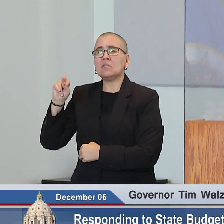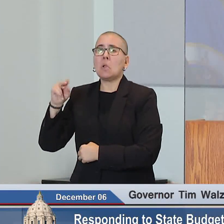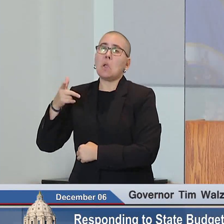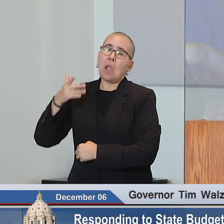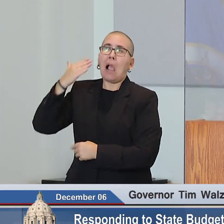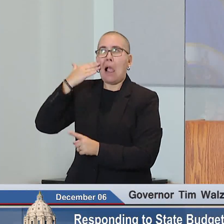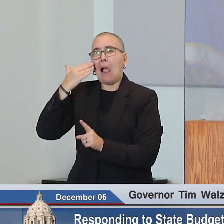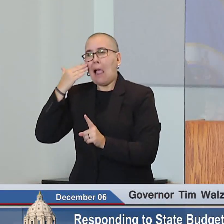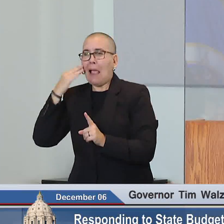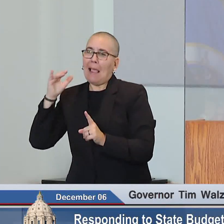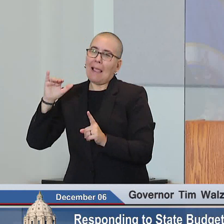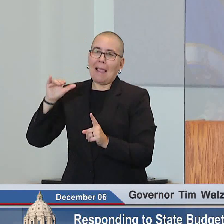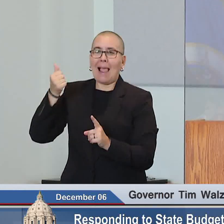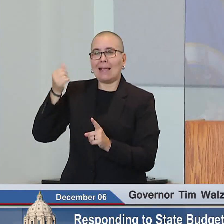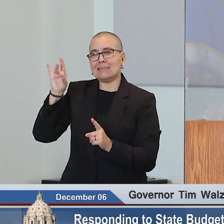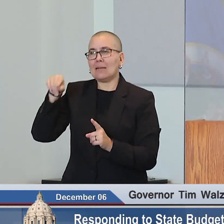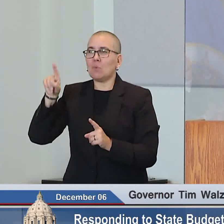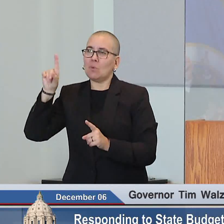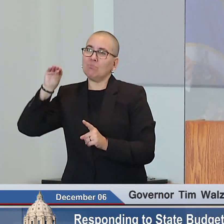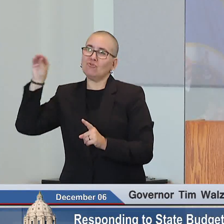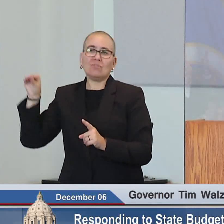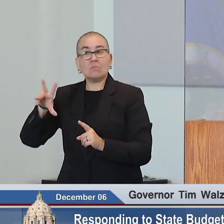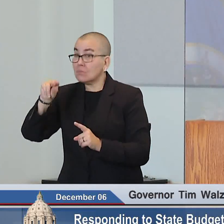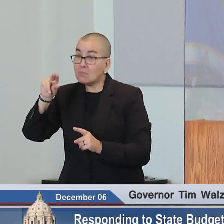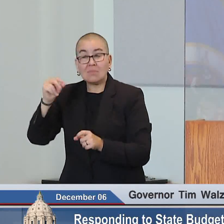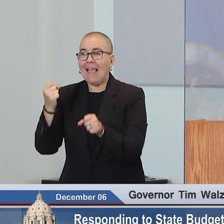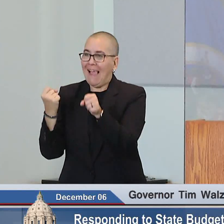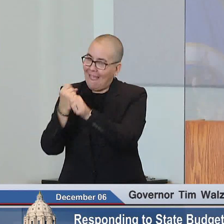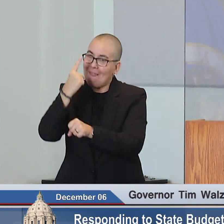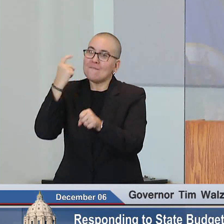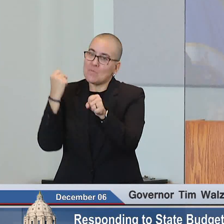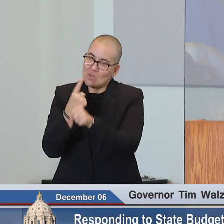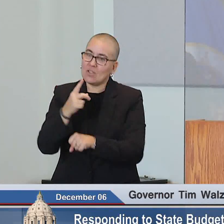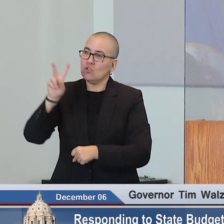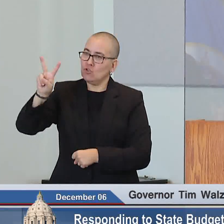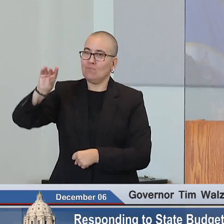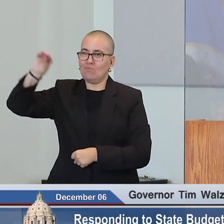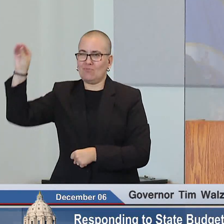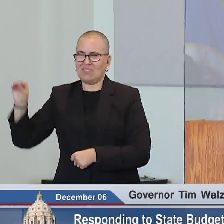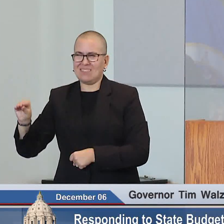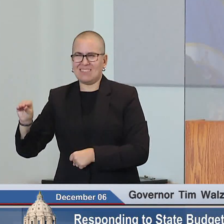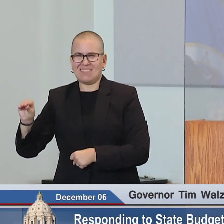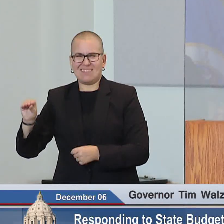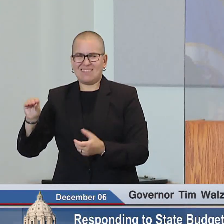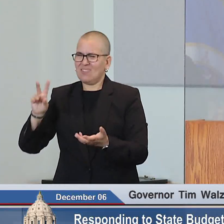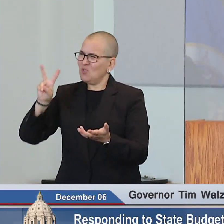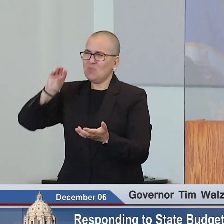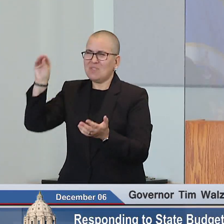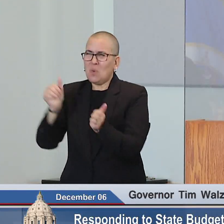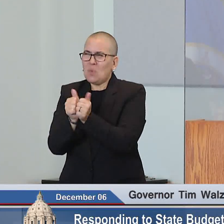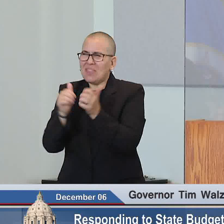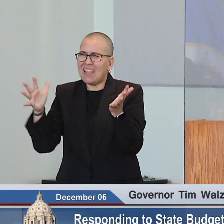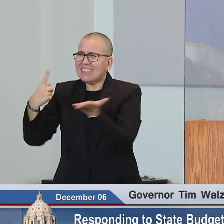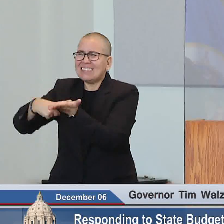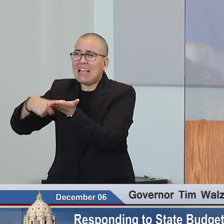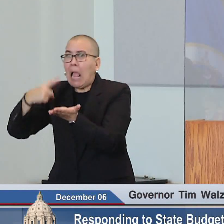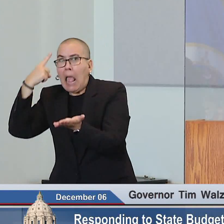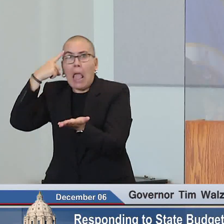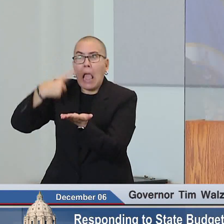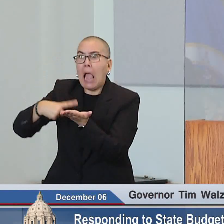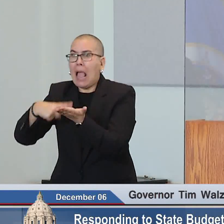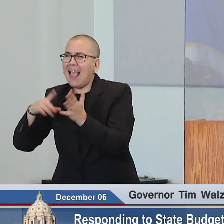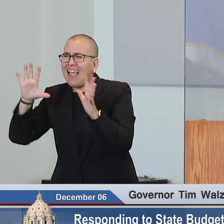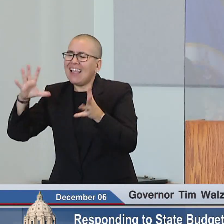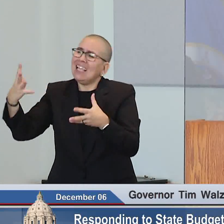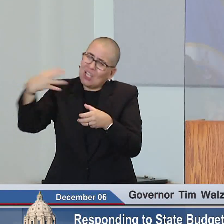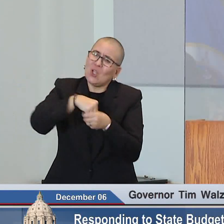but when it's year in and year out at 2 percent. To do budgets without talking about inflation is simply disingenuous. I stood in front of you